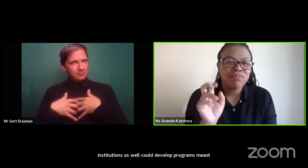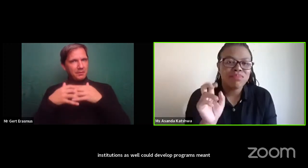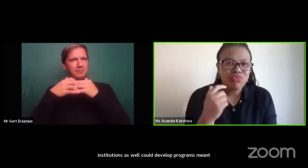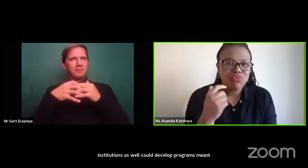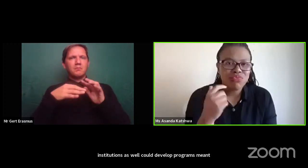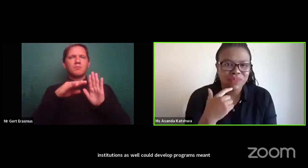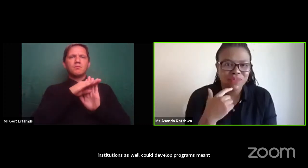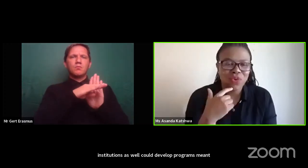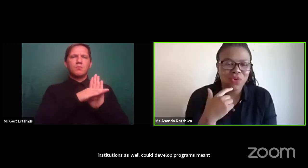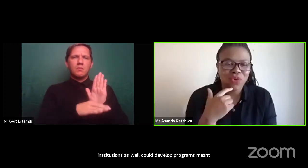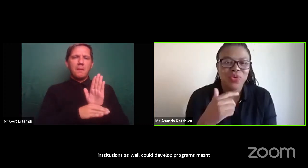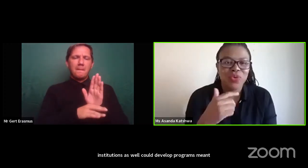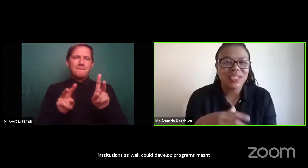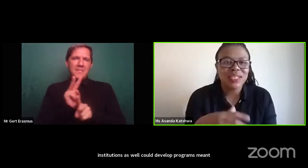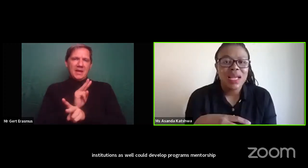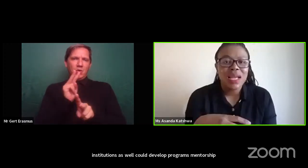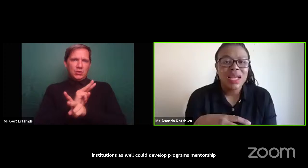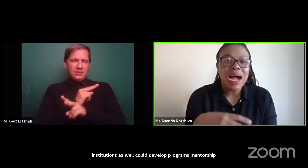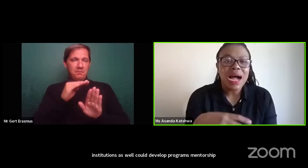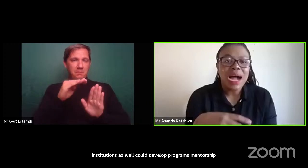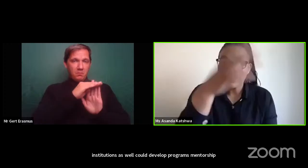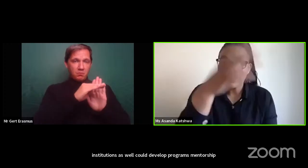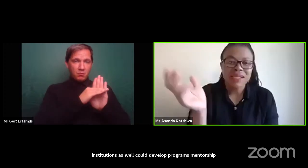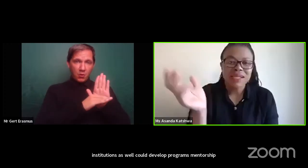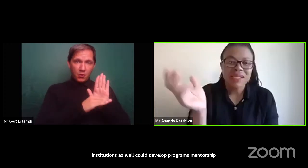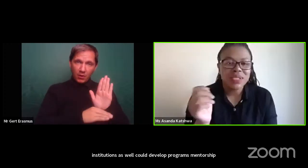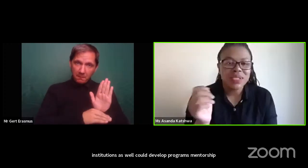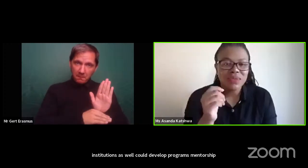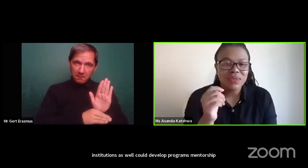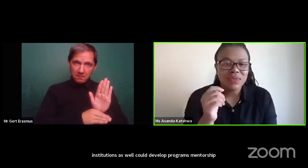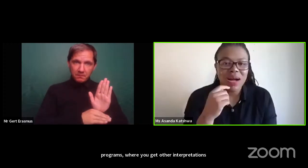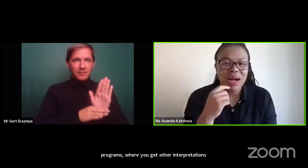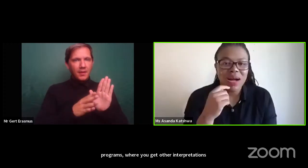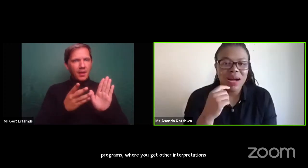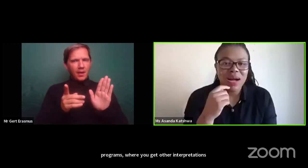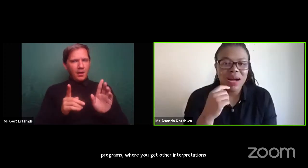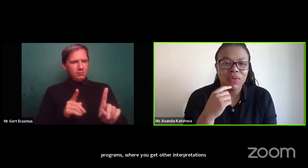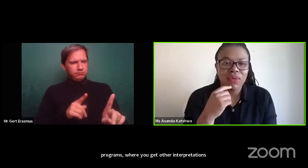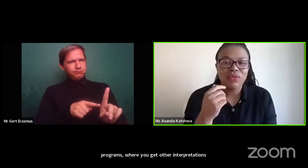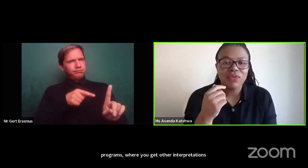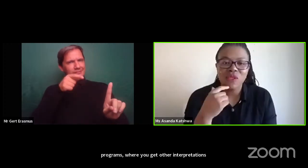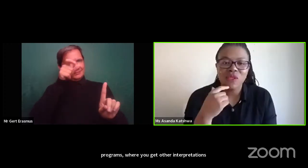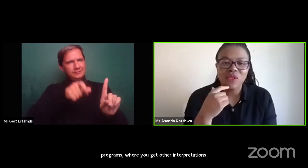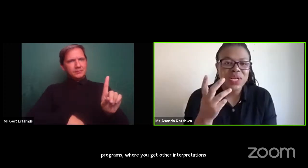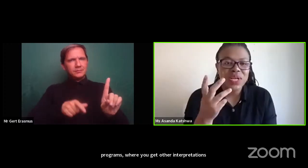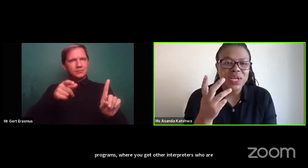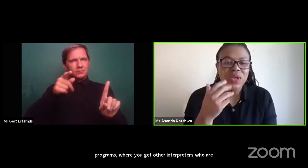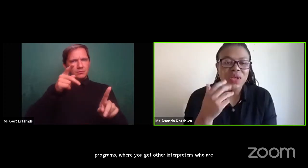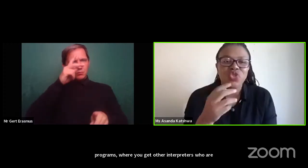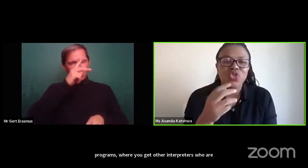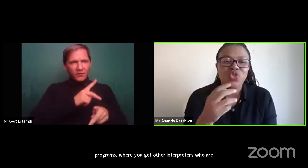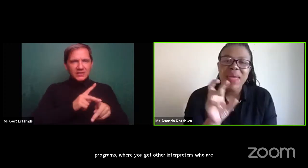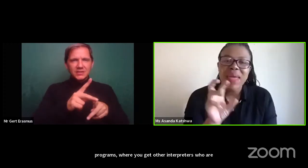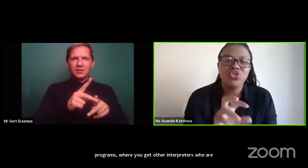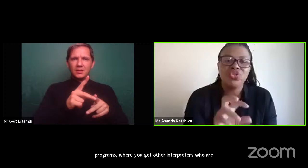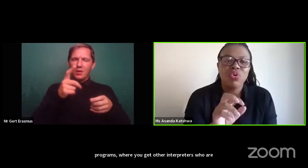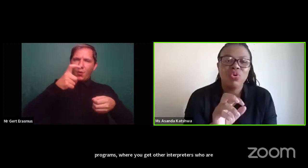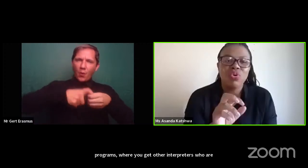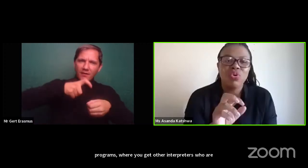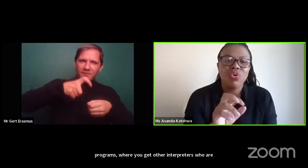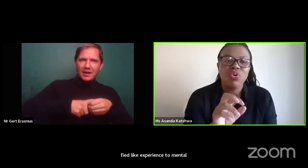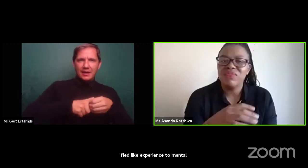mentorship programs, where you get other interpreters who are qualified, who are experienced, to